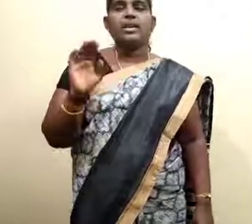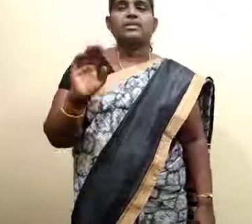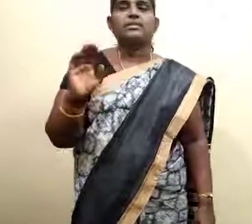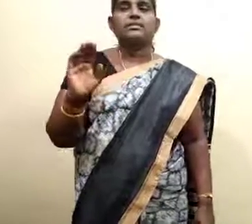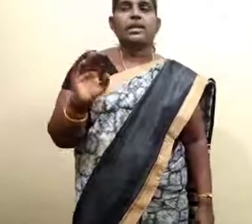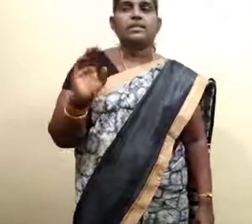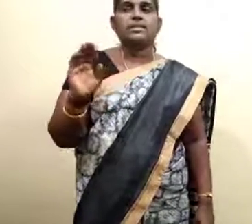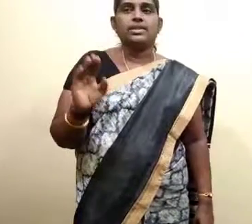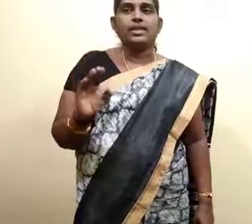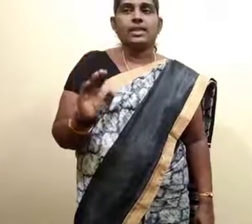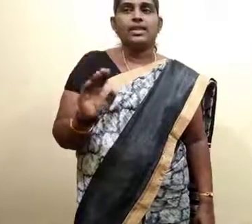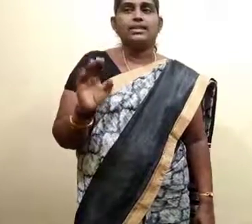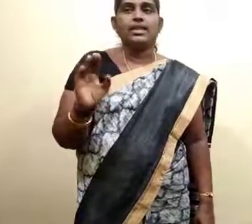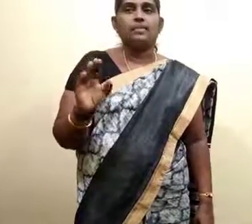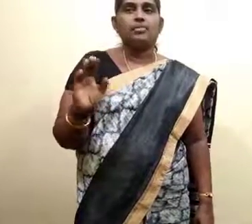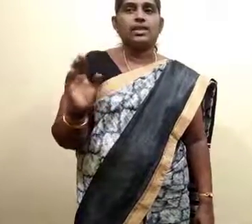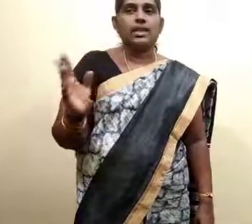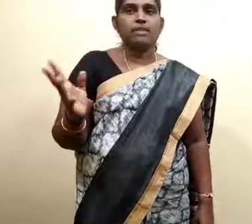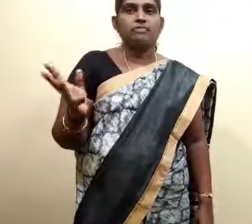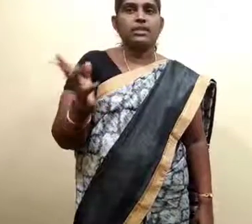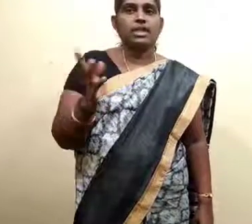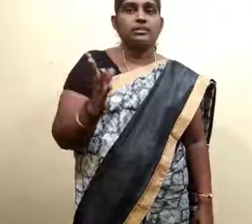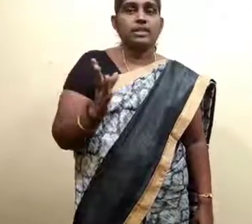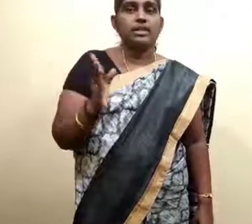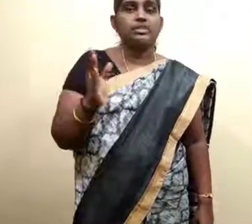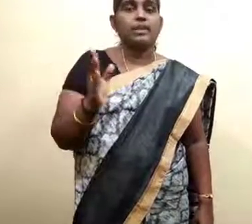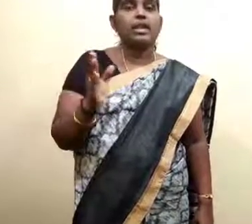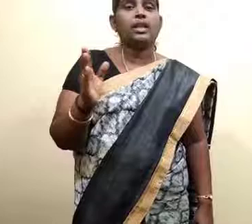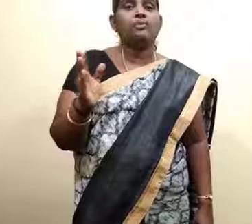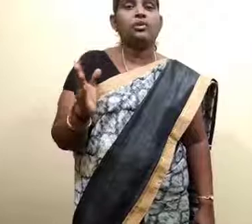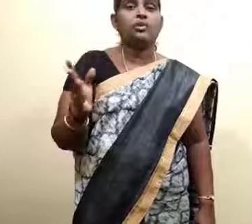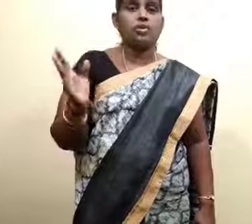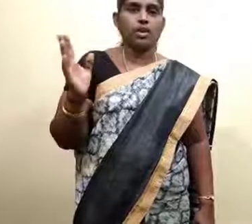In 1779, Samuel Crampton invented spinning mule.